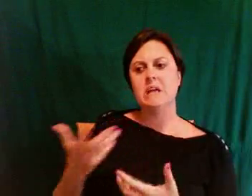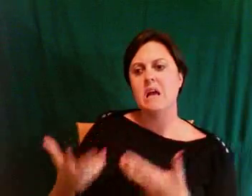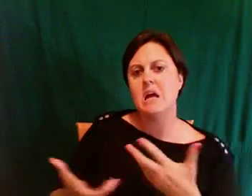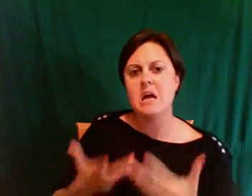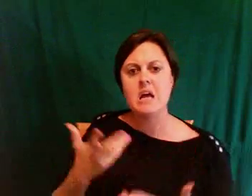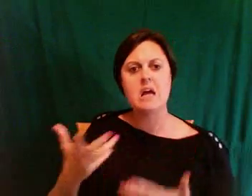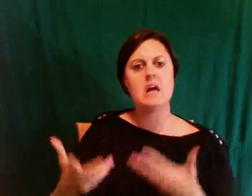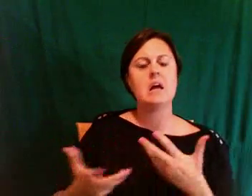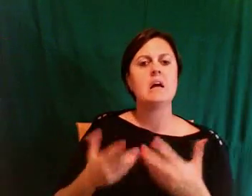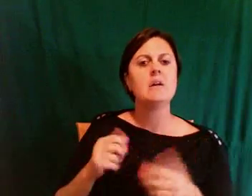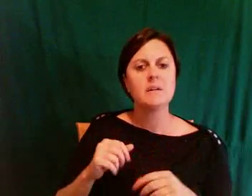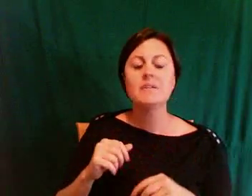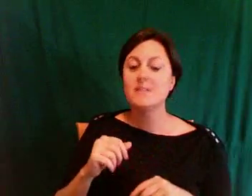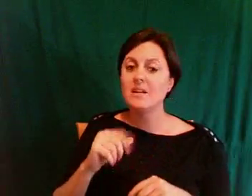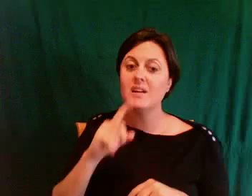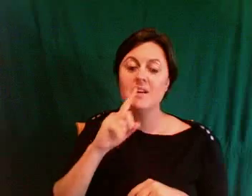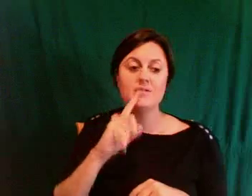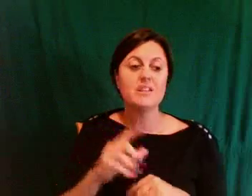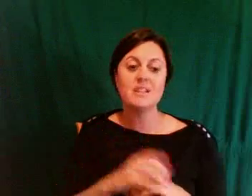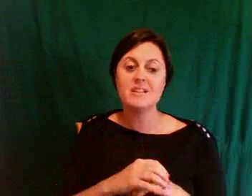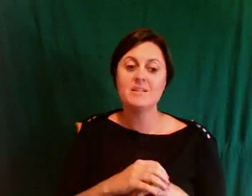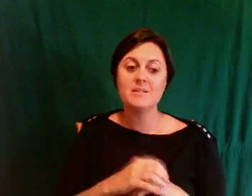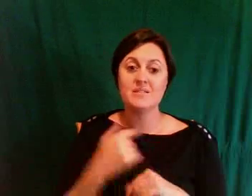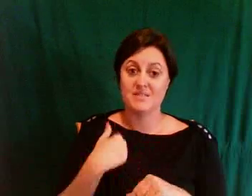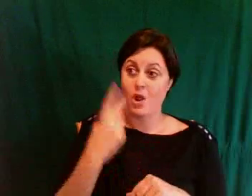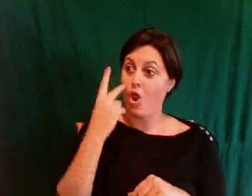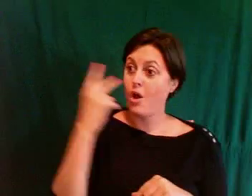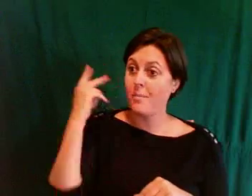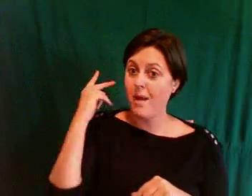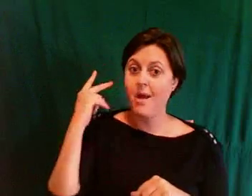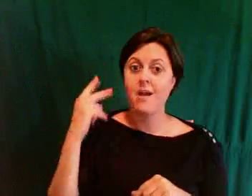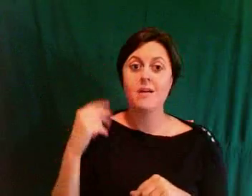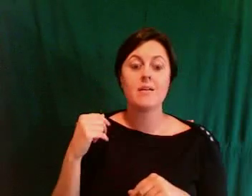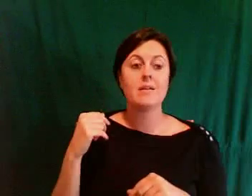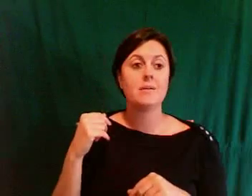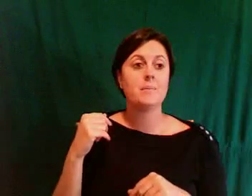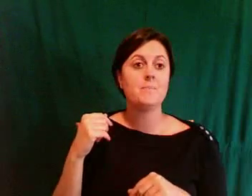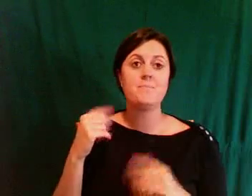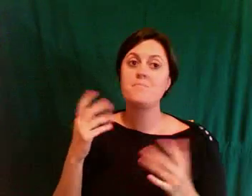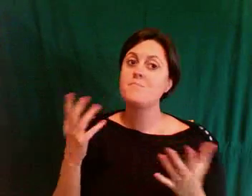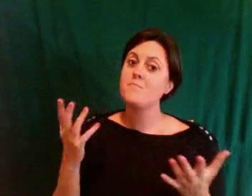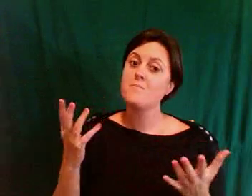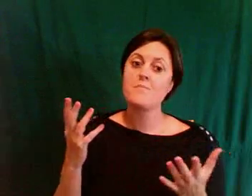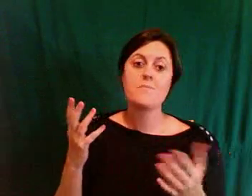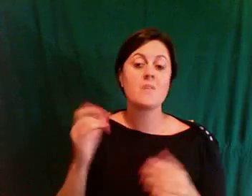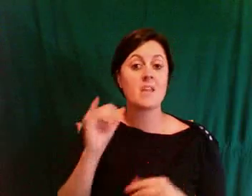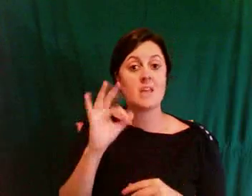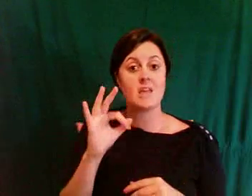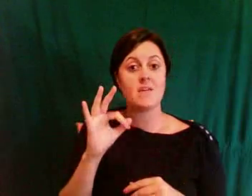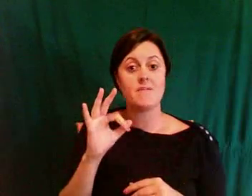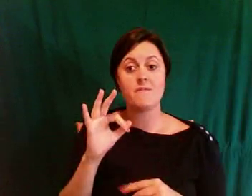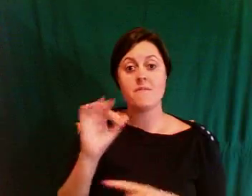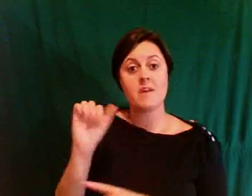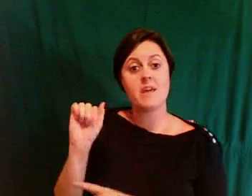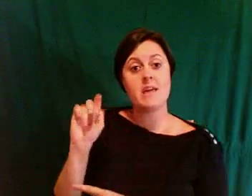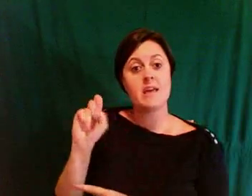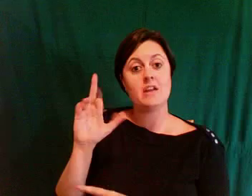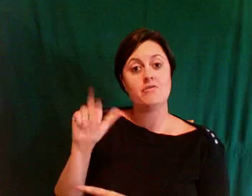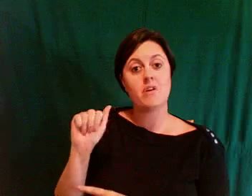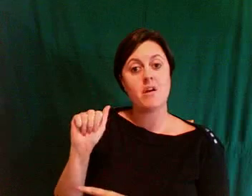you know, from the perspective looking back, I'll say I probably wouldn't have been as strong as Andrea was, you know, because